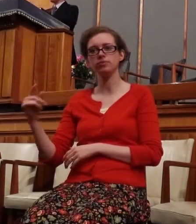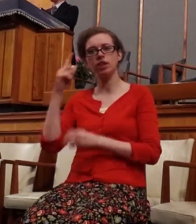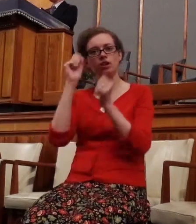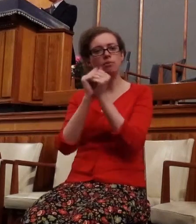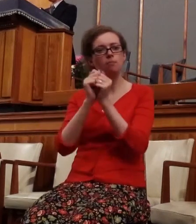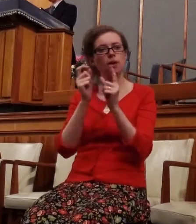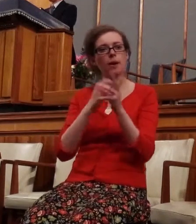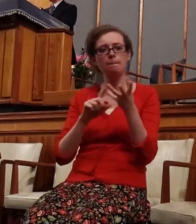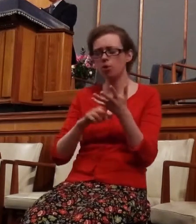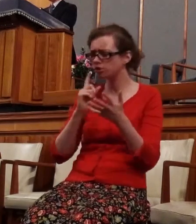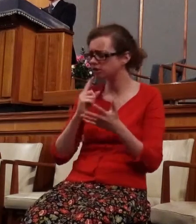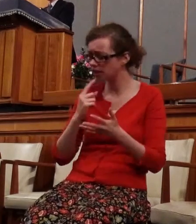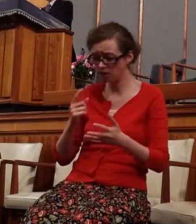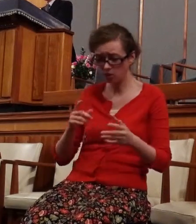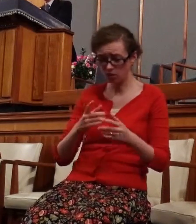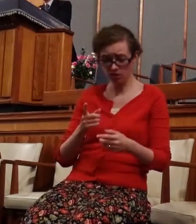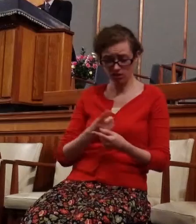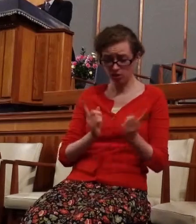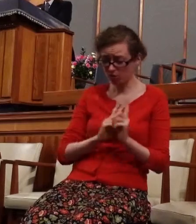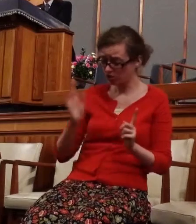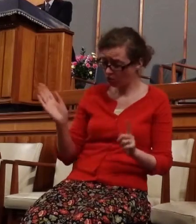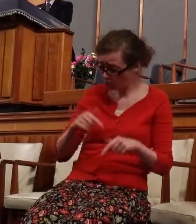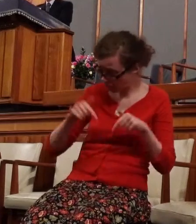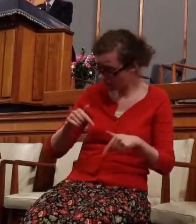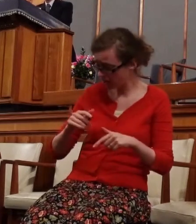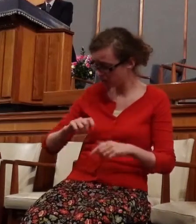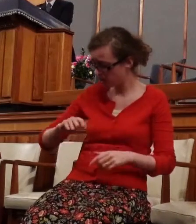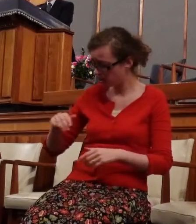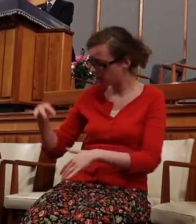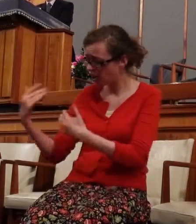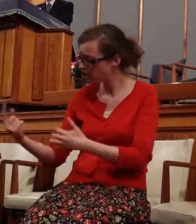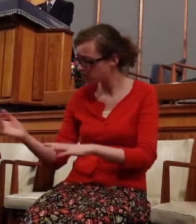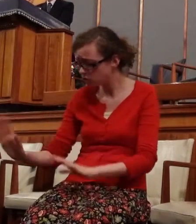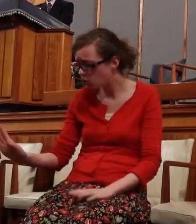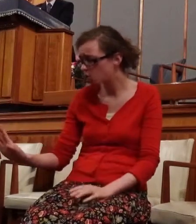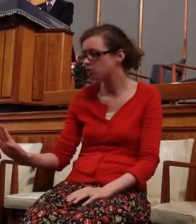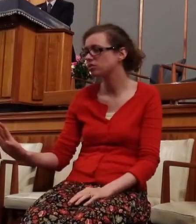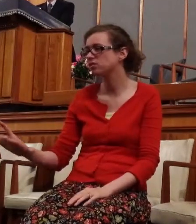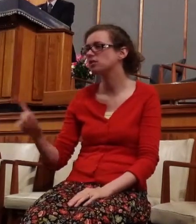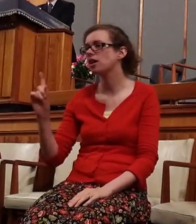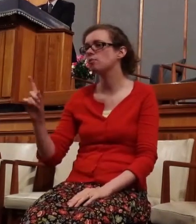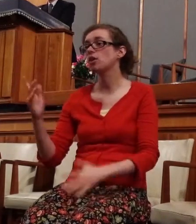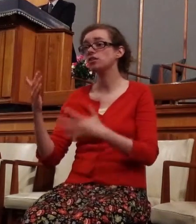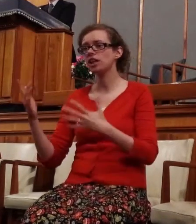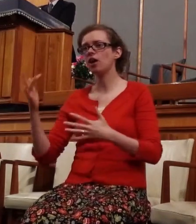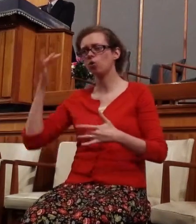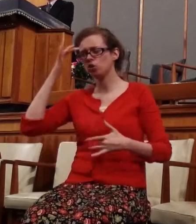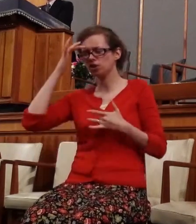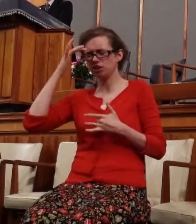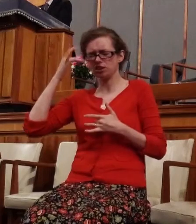any harm to yourself." But because now his conscience is deeply convicted.